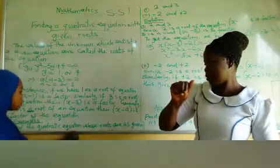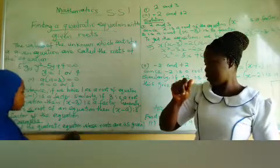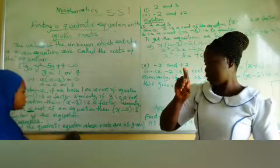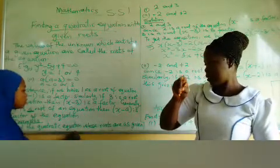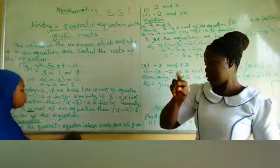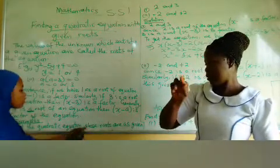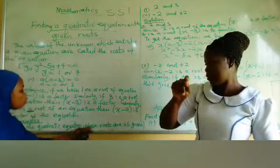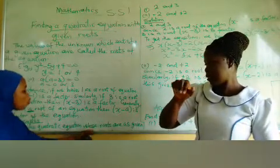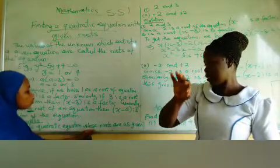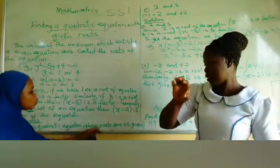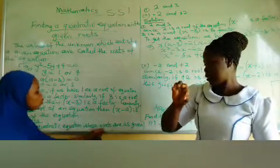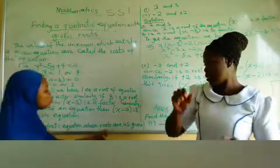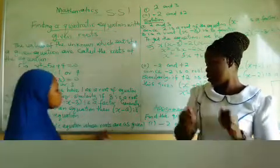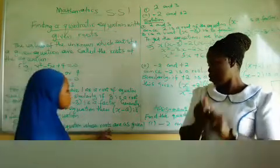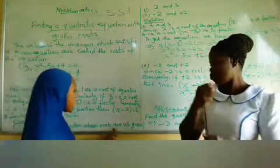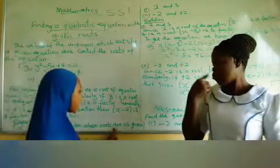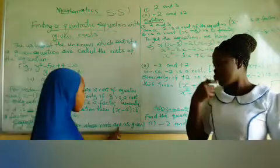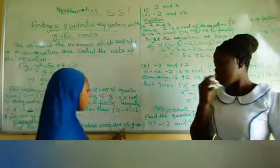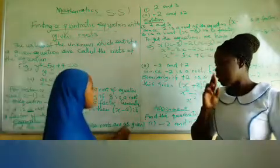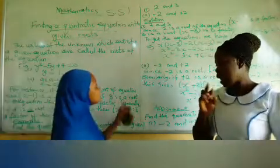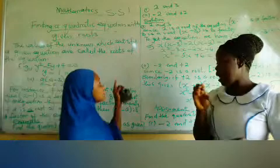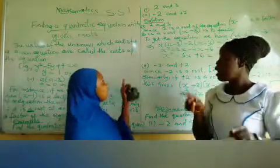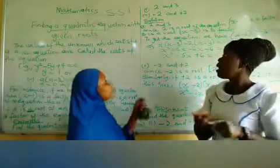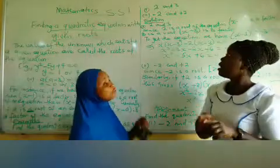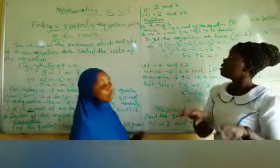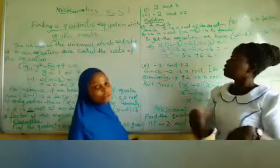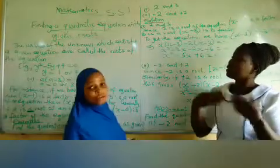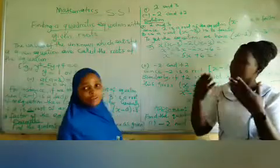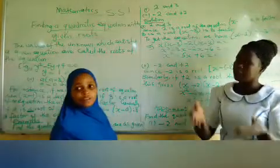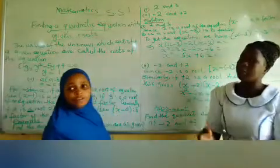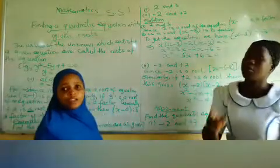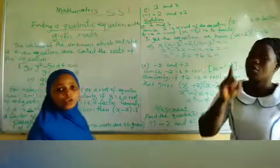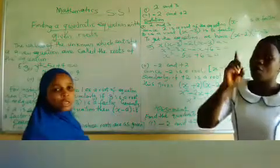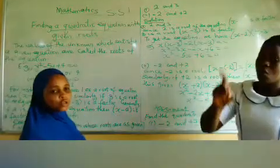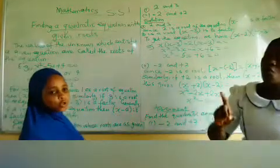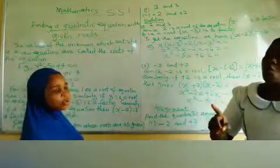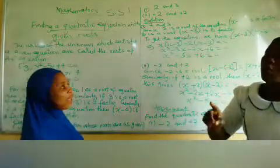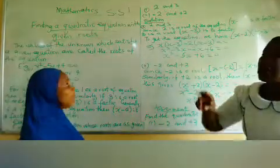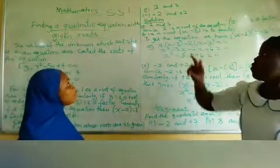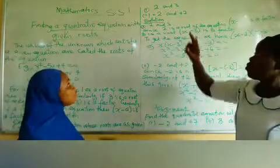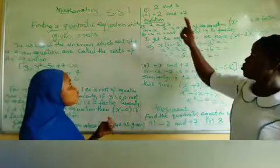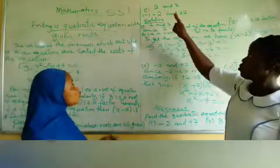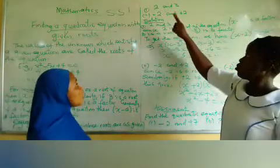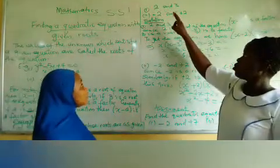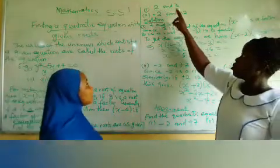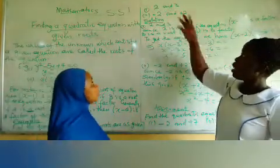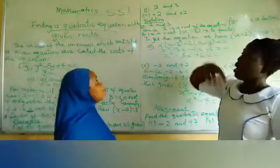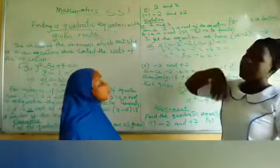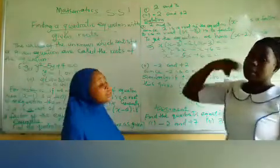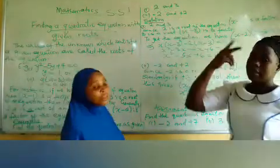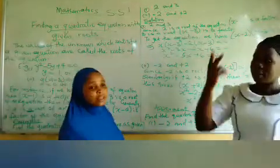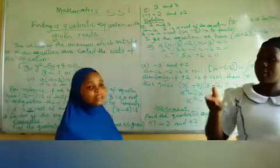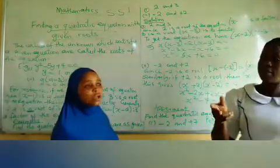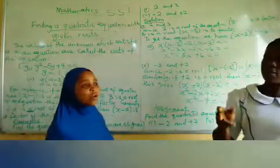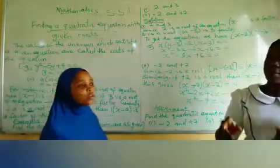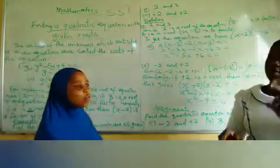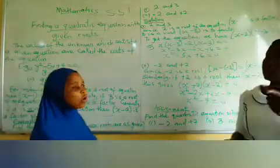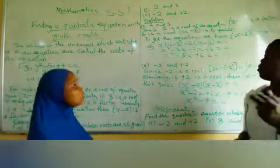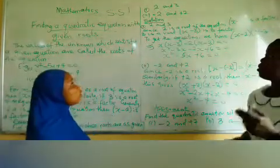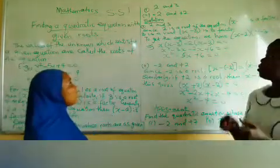equation whose roots are as given. For the first question, we have 2 and 3. The second one, we